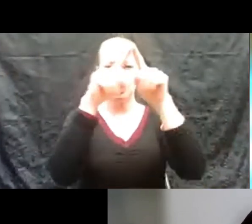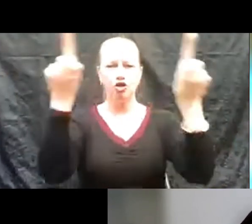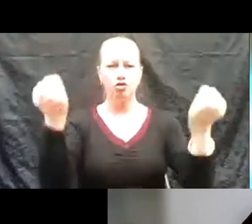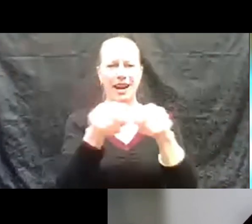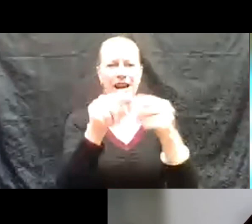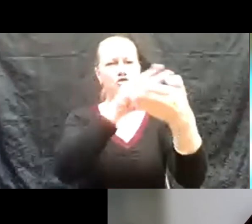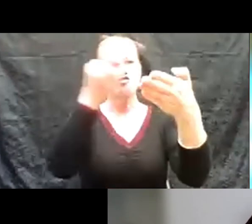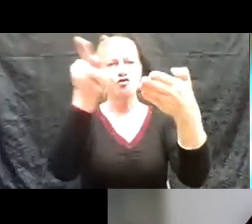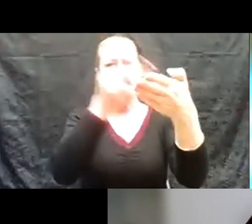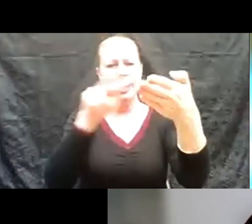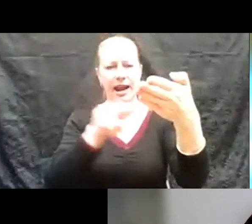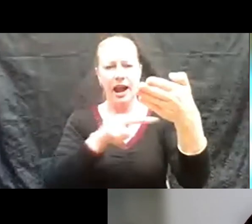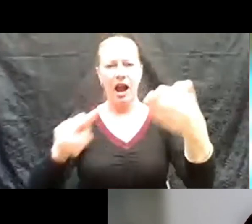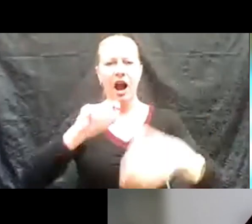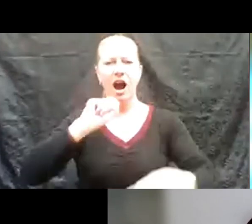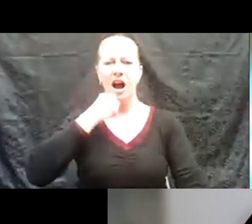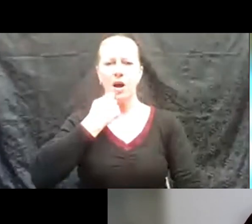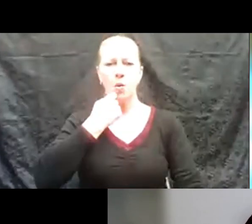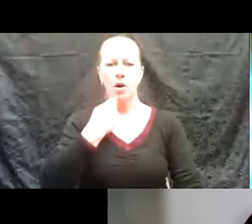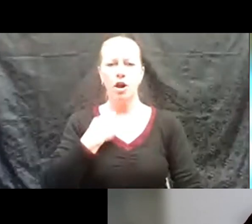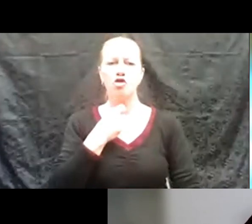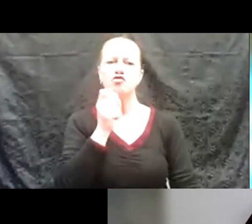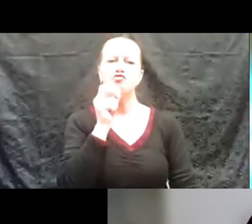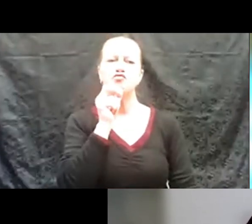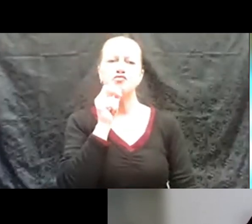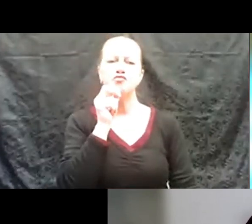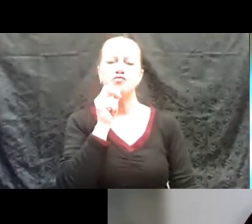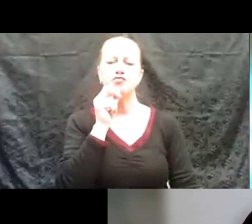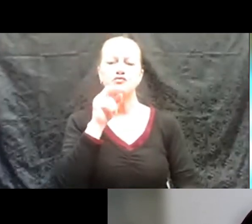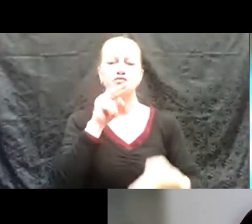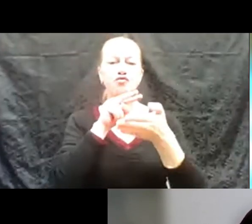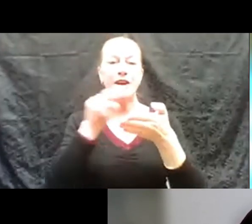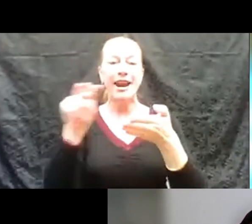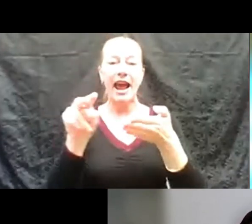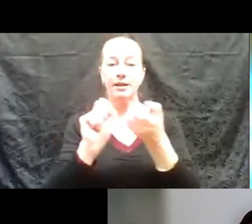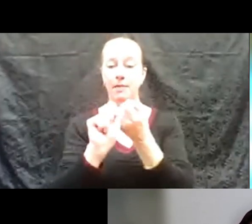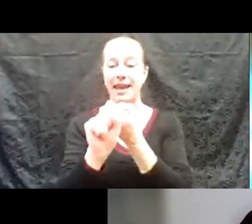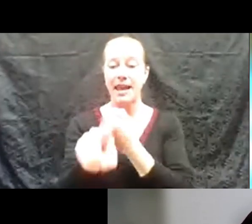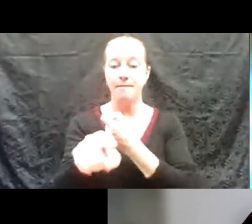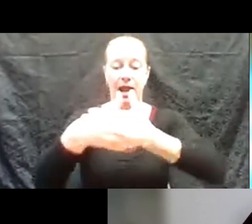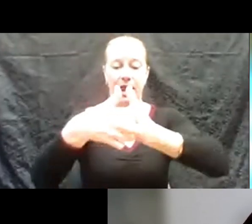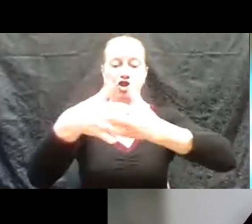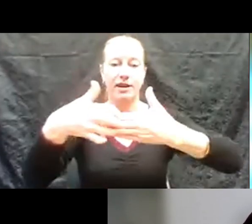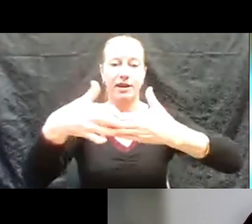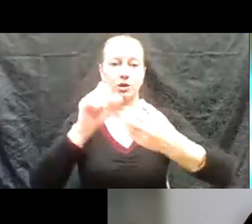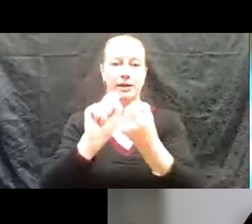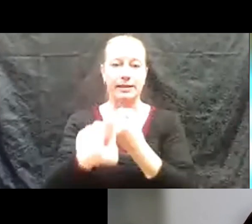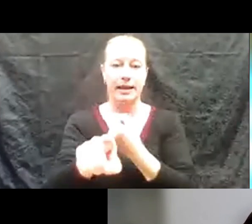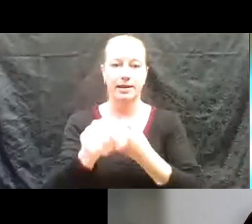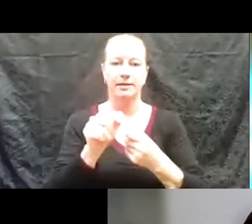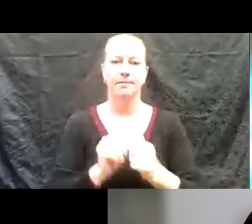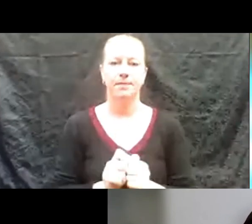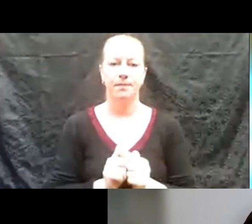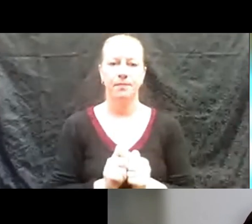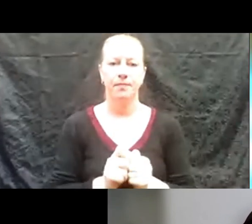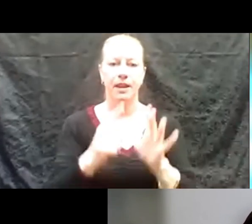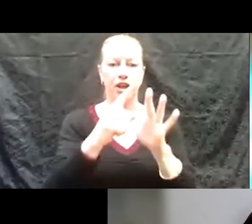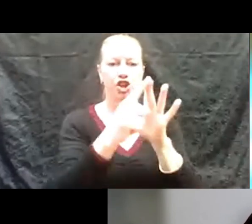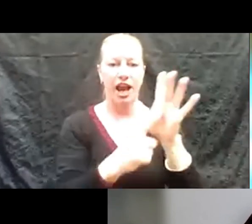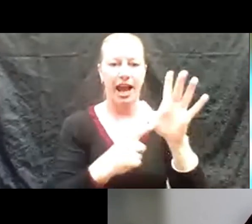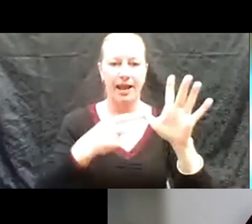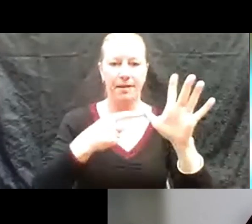to read out my email where you can send questions and comments to. So it is